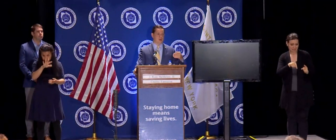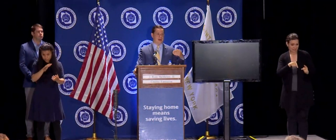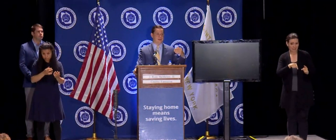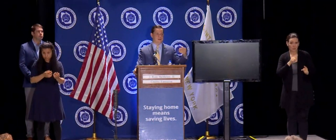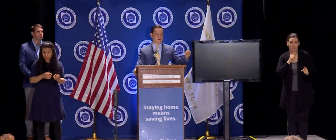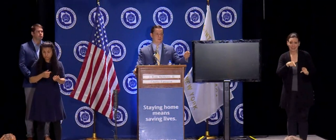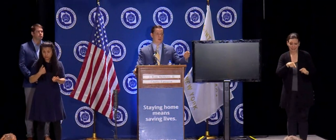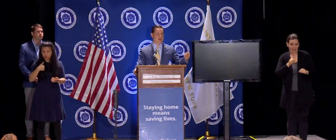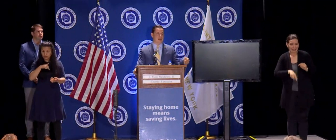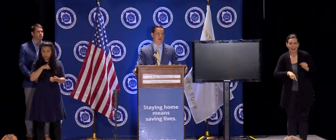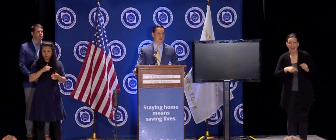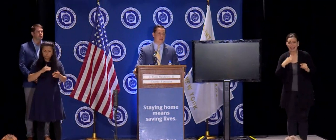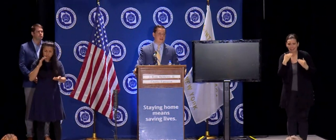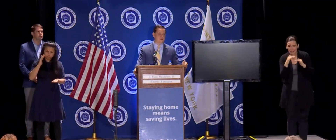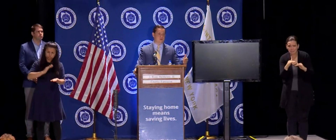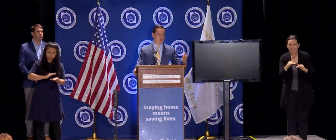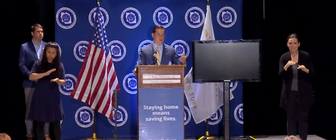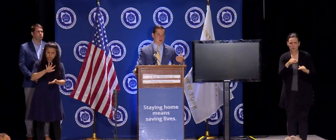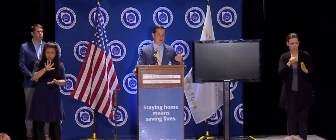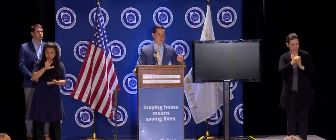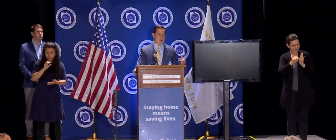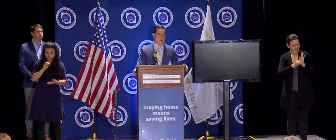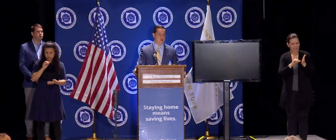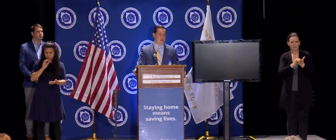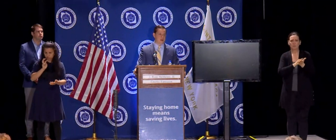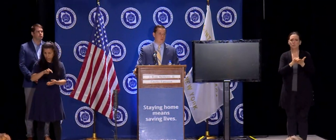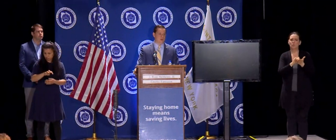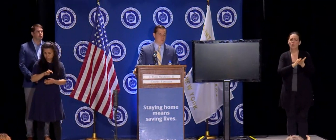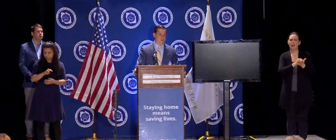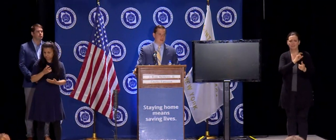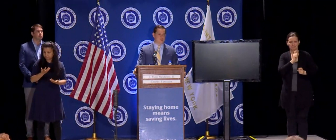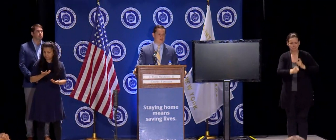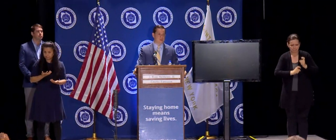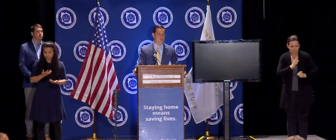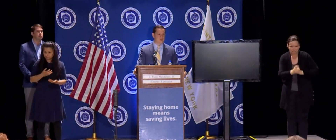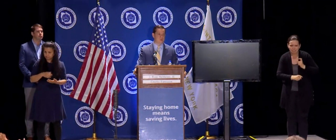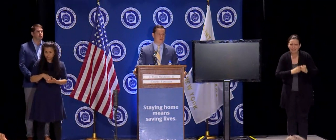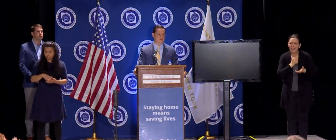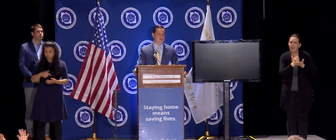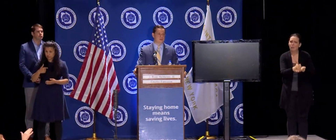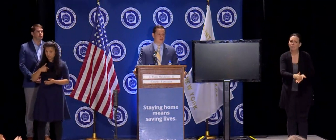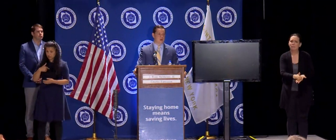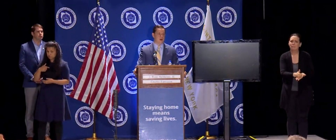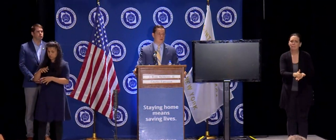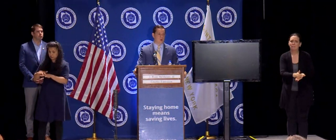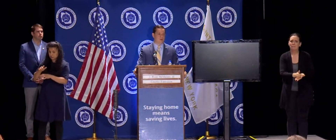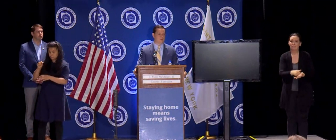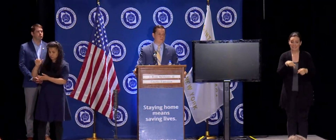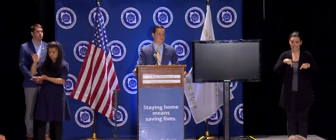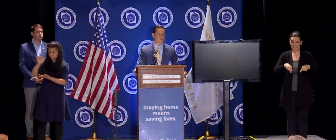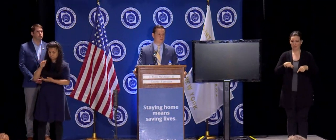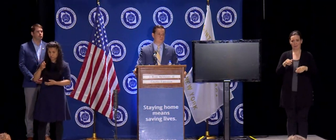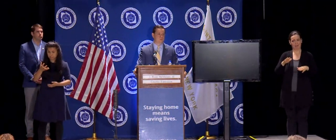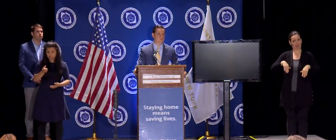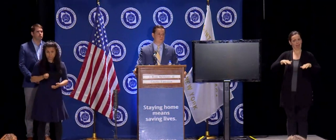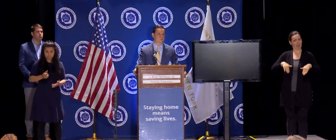state of New York got some aid that hasn't flowed to us yet that we could potentially do some things with.